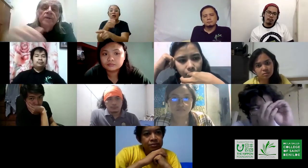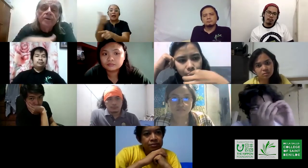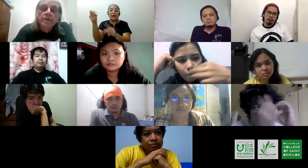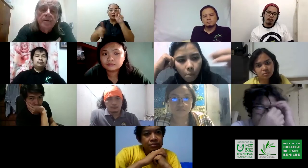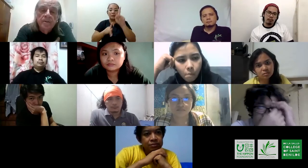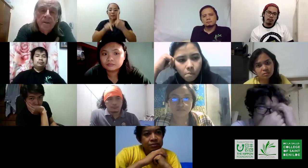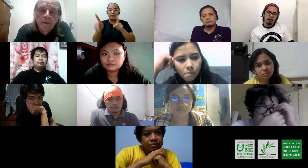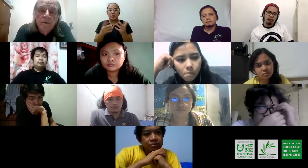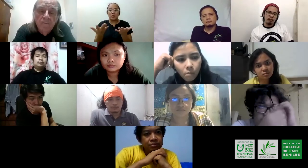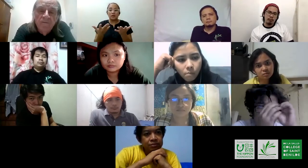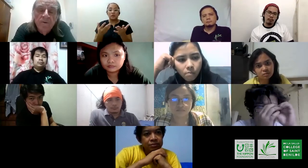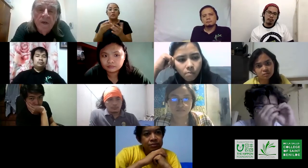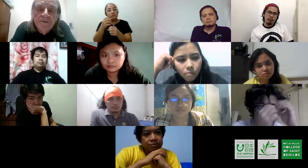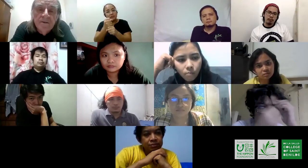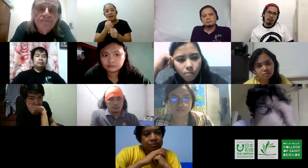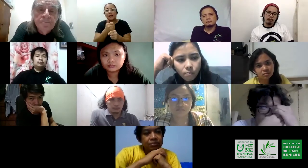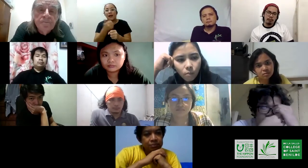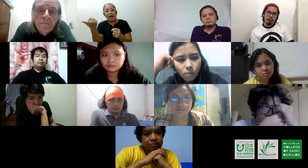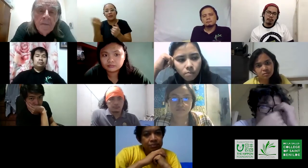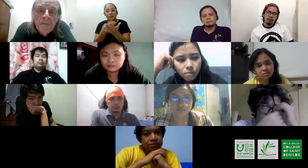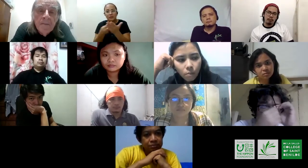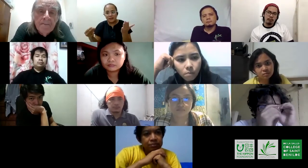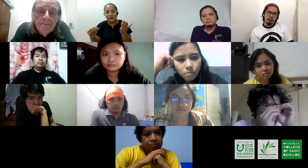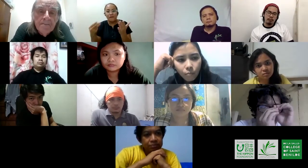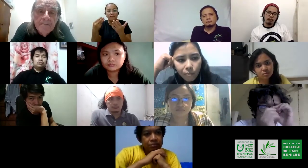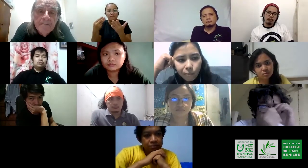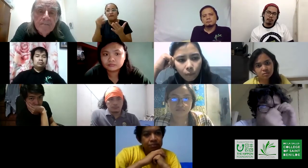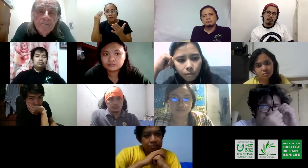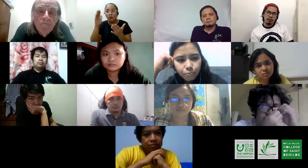other material, further lesson.